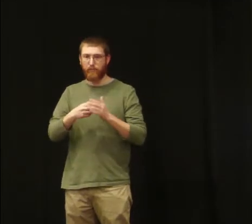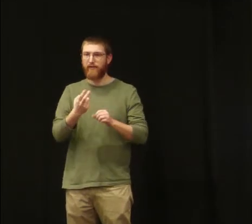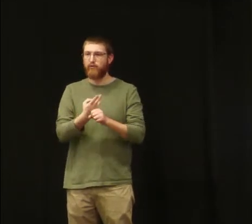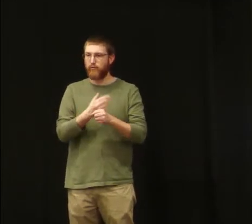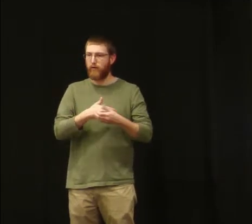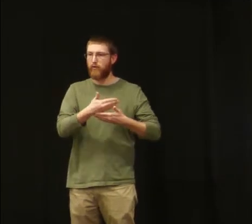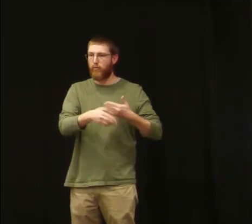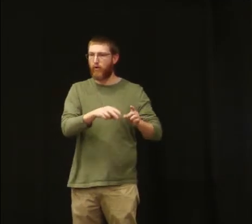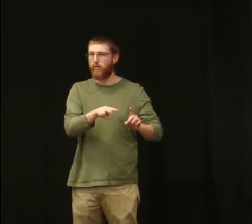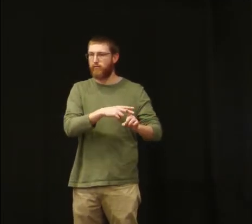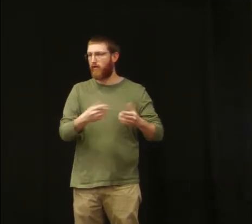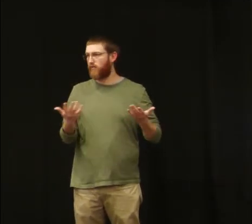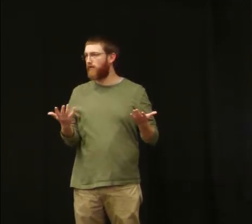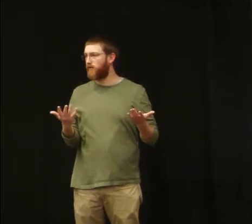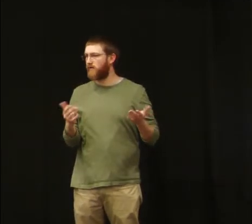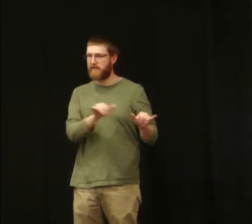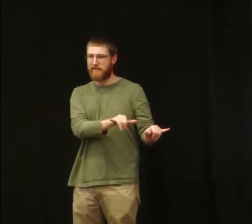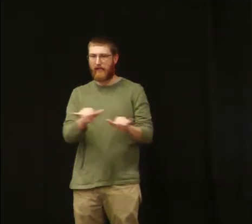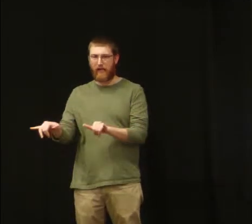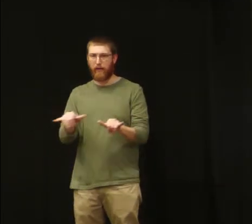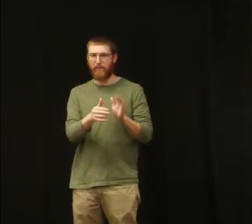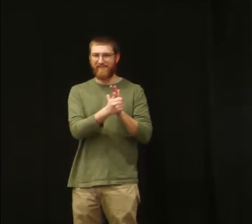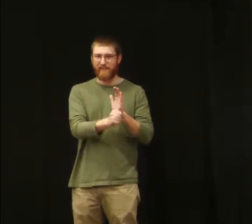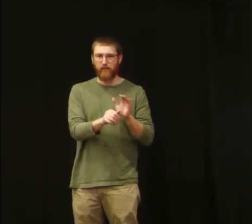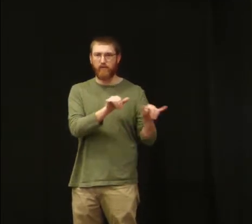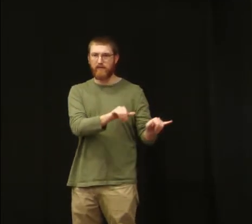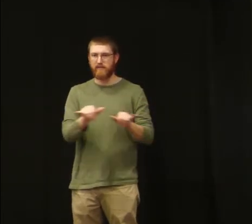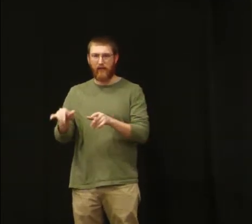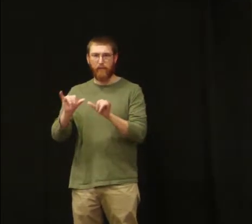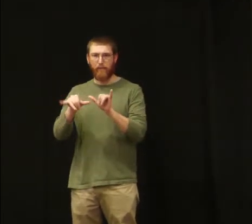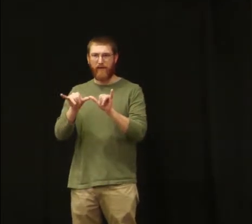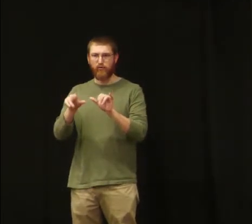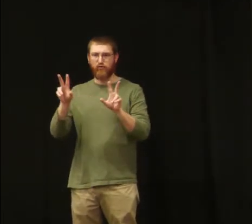of measuring. That was tricky, I do admit.